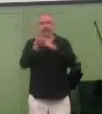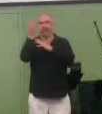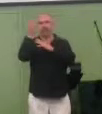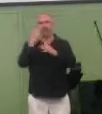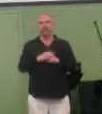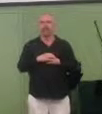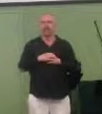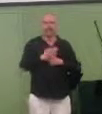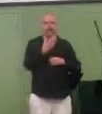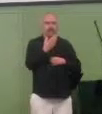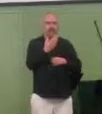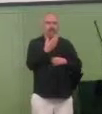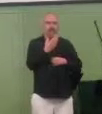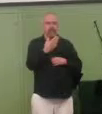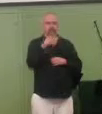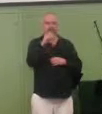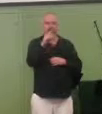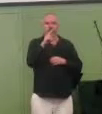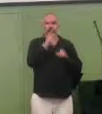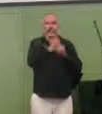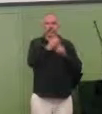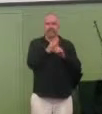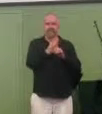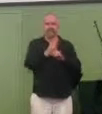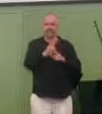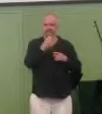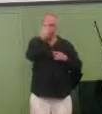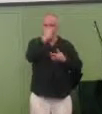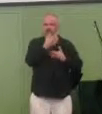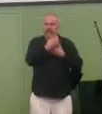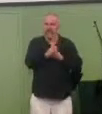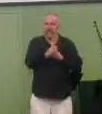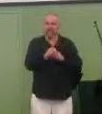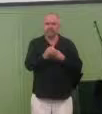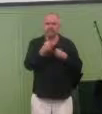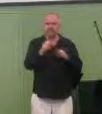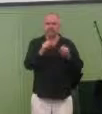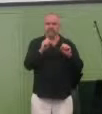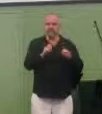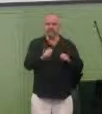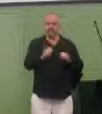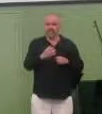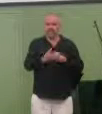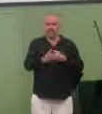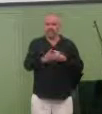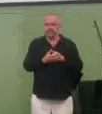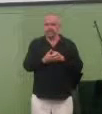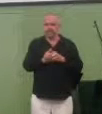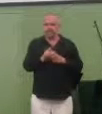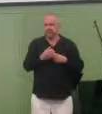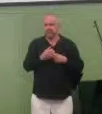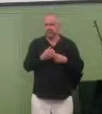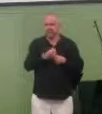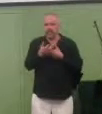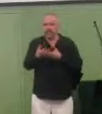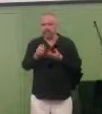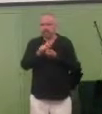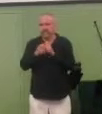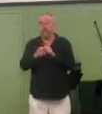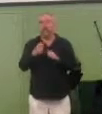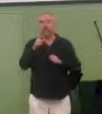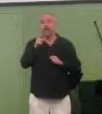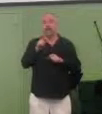important as a conduit of information and a harbinger of change. Not only did he begin the historic group that I